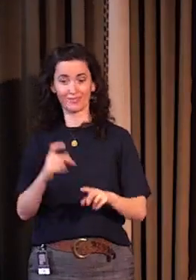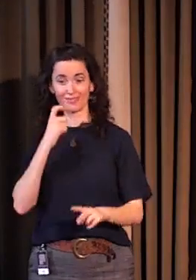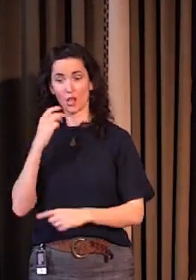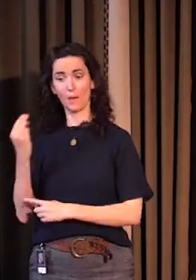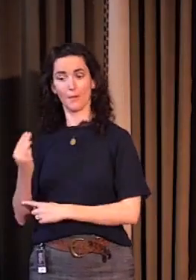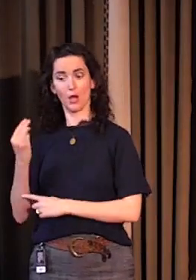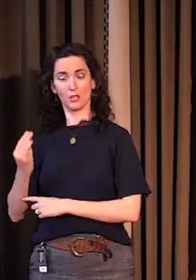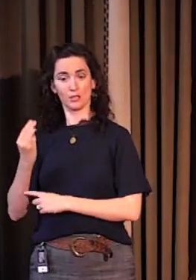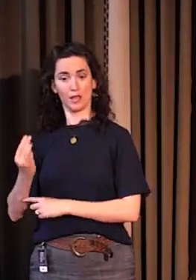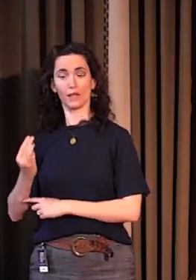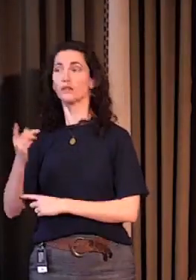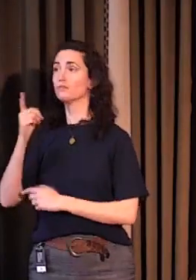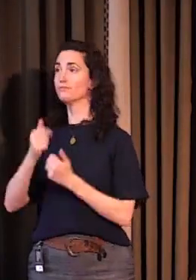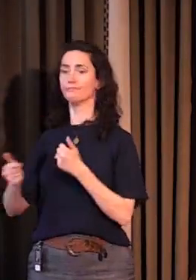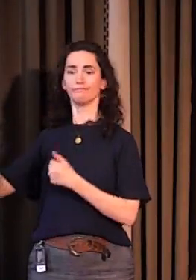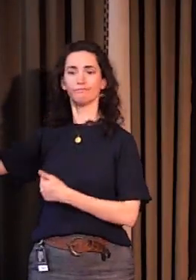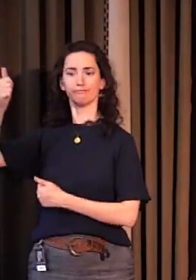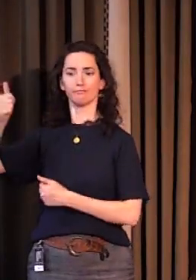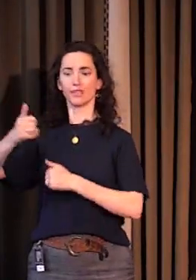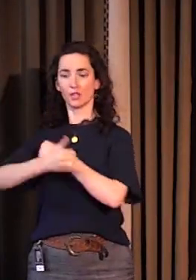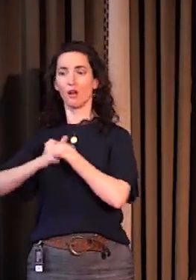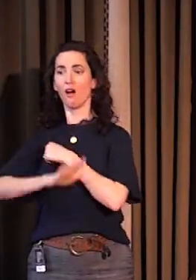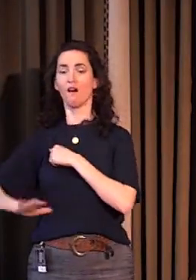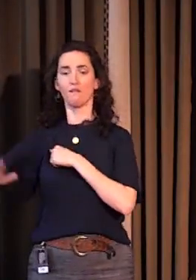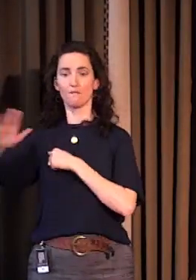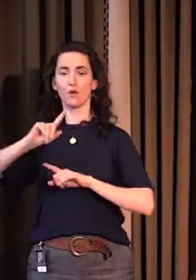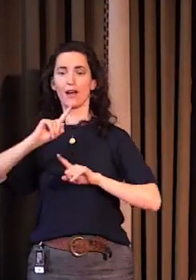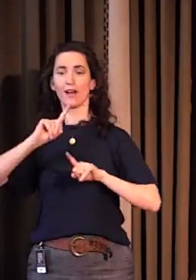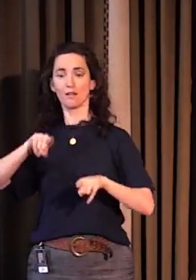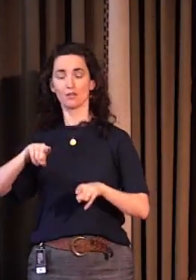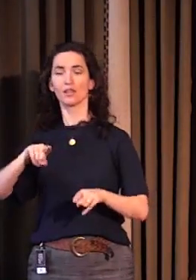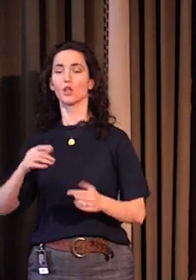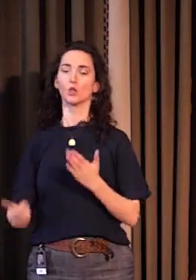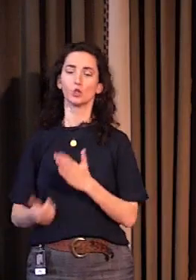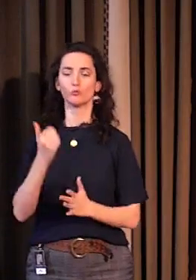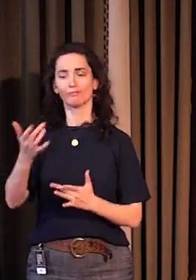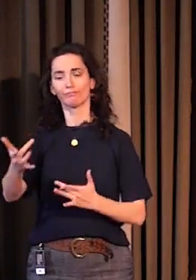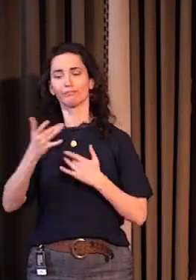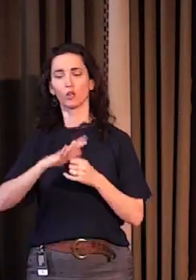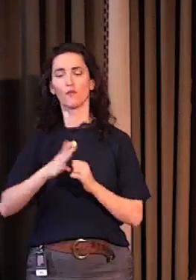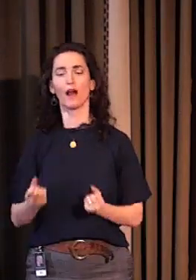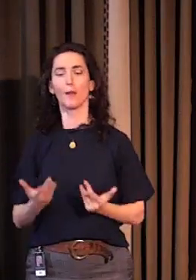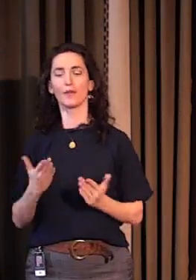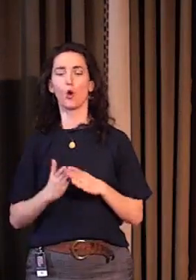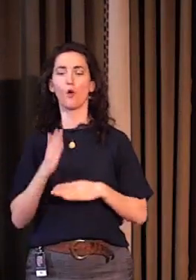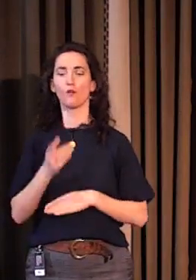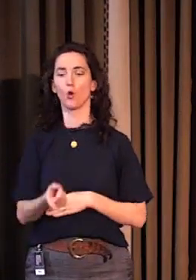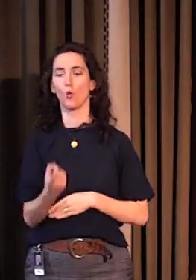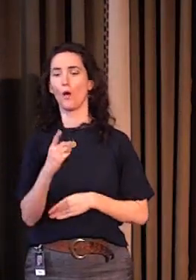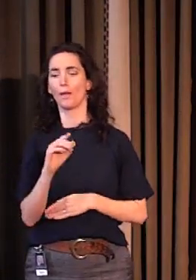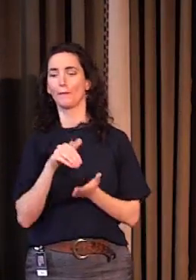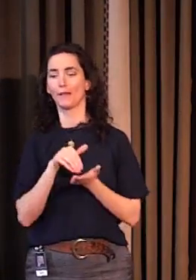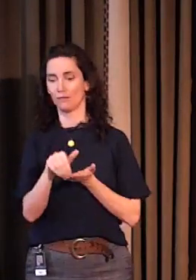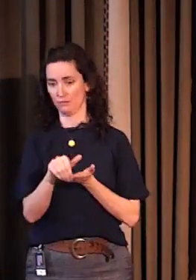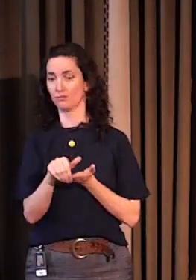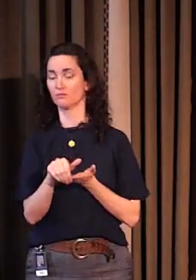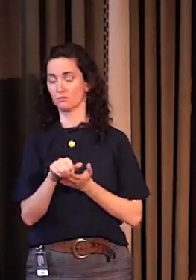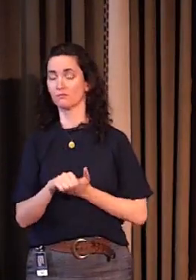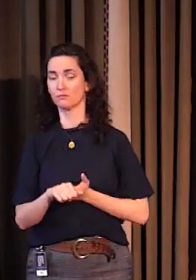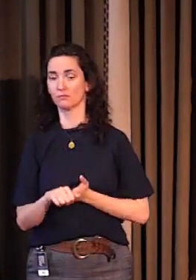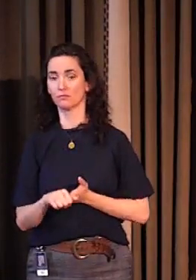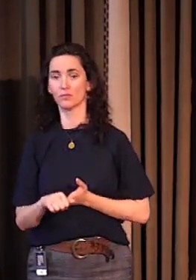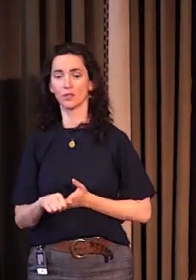daily COVID cases with more than 1 million new infections. And when you look at 14,000 today in Louisiana,